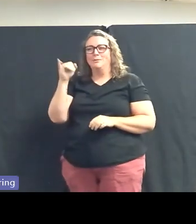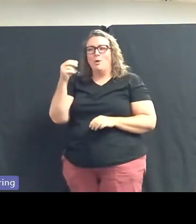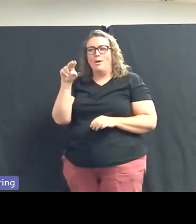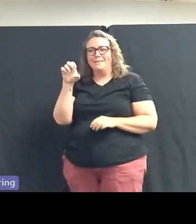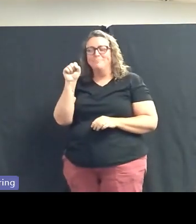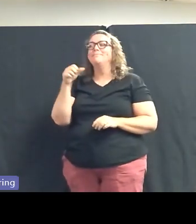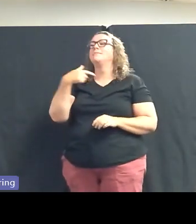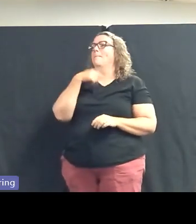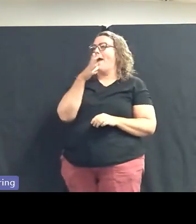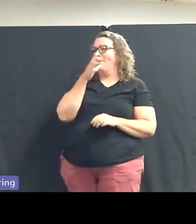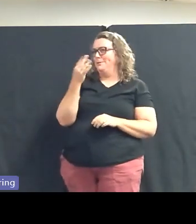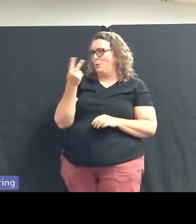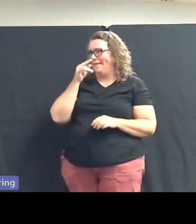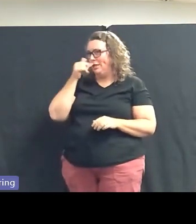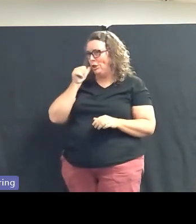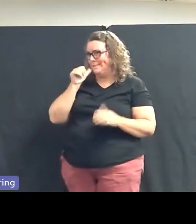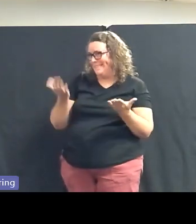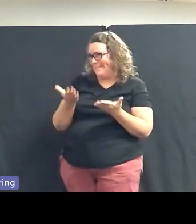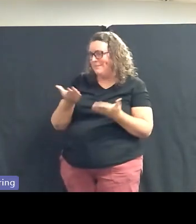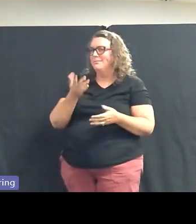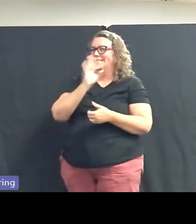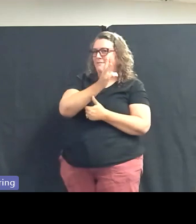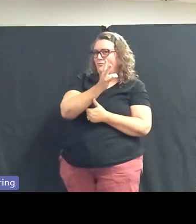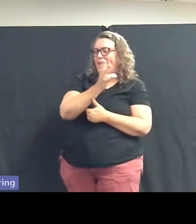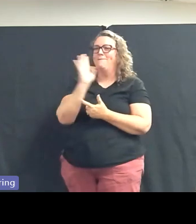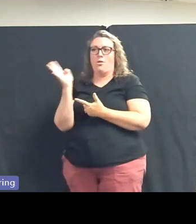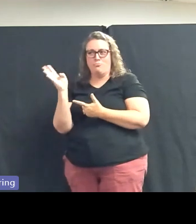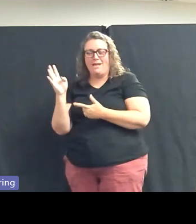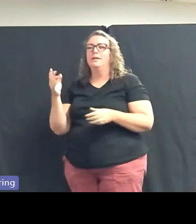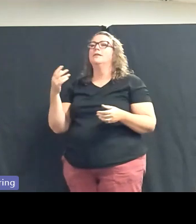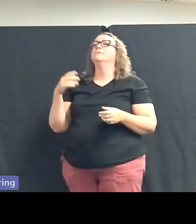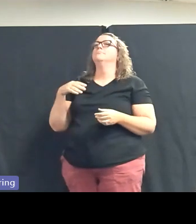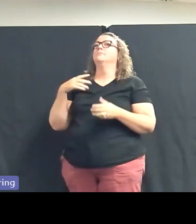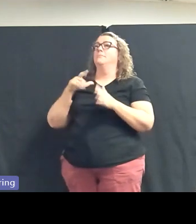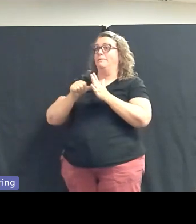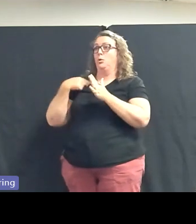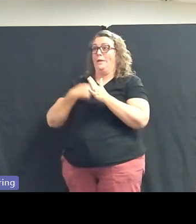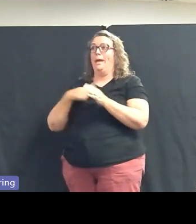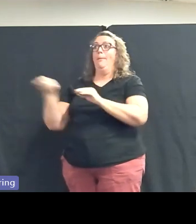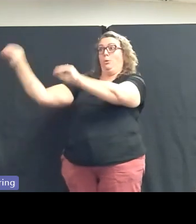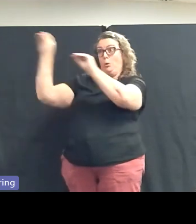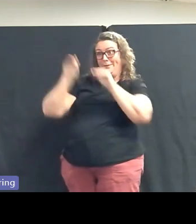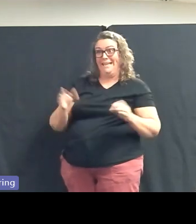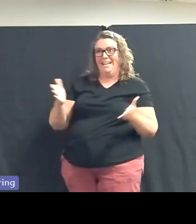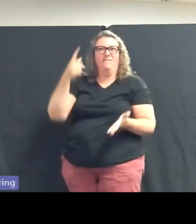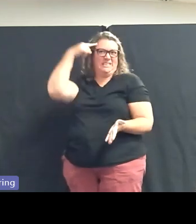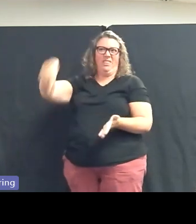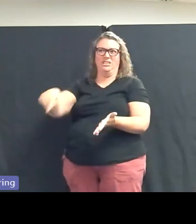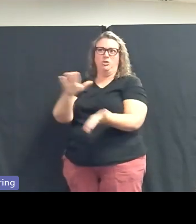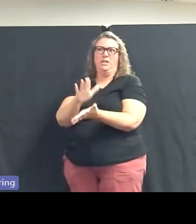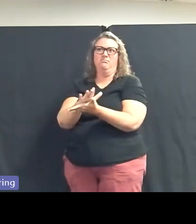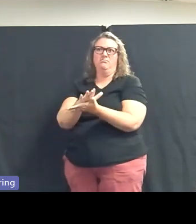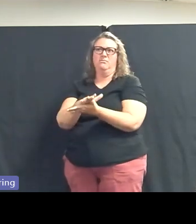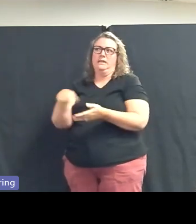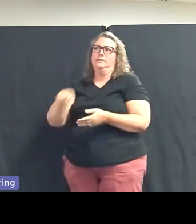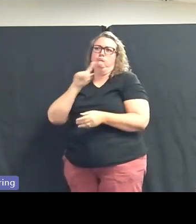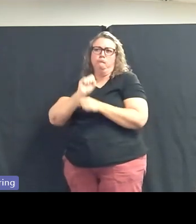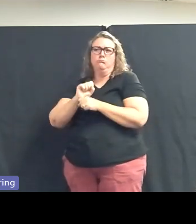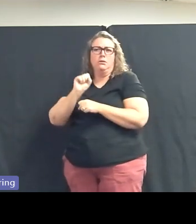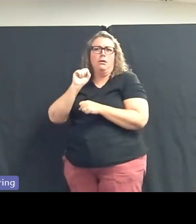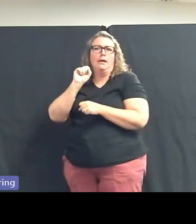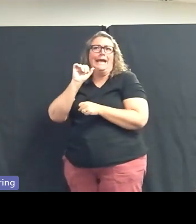Good evening. My name is Melinda Jones. I'm a mother of 2 daughters here, one in 4th grade and one in 7th grade. And I want to impress upon